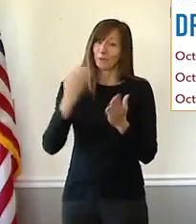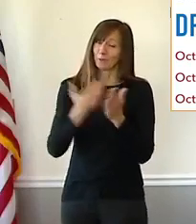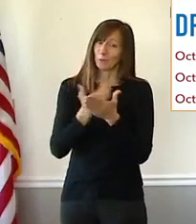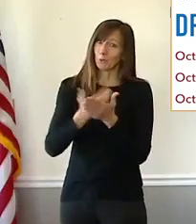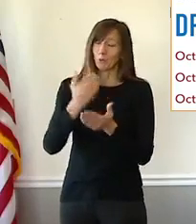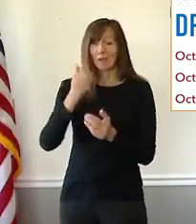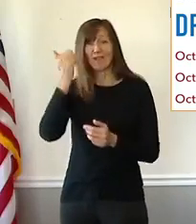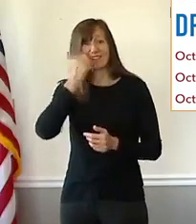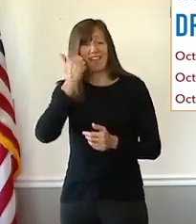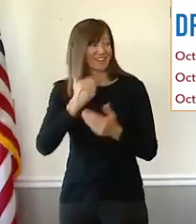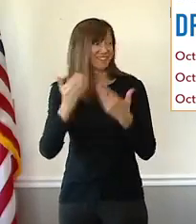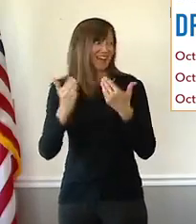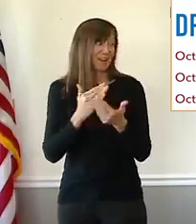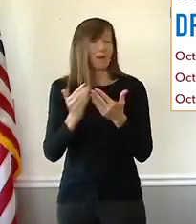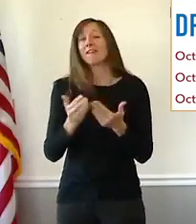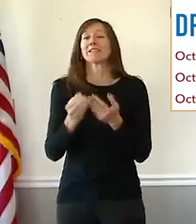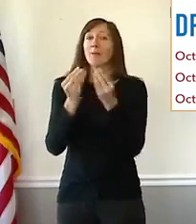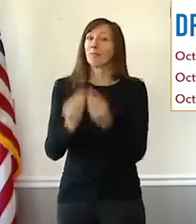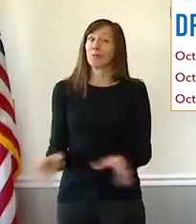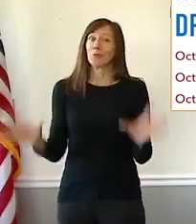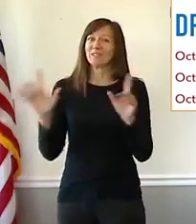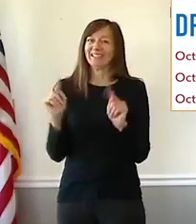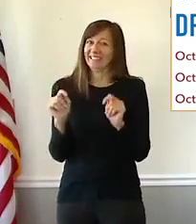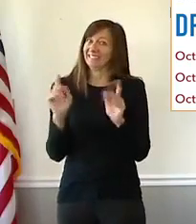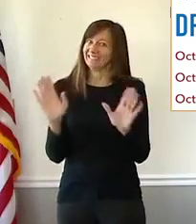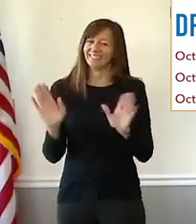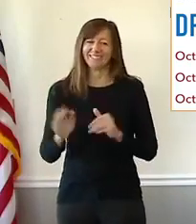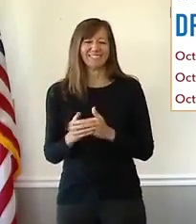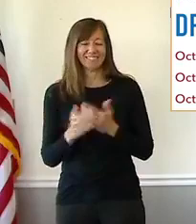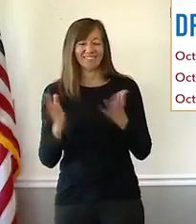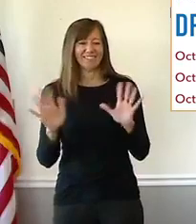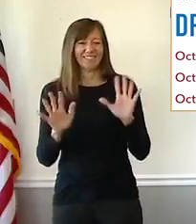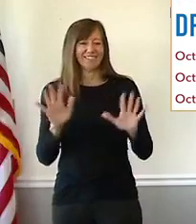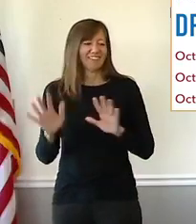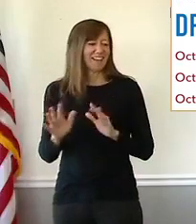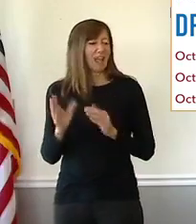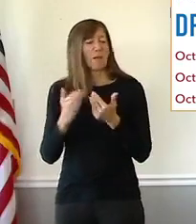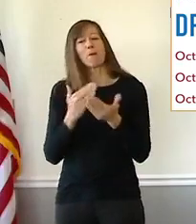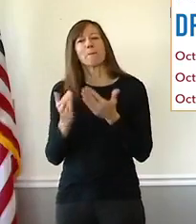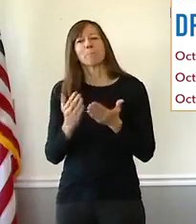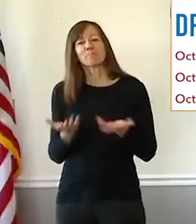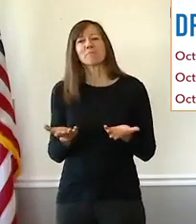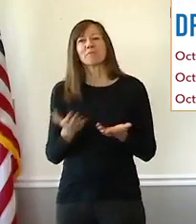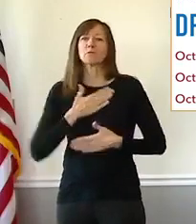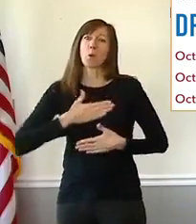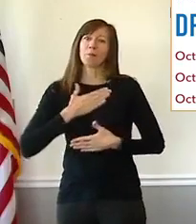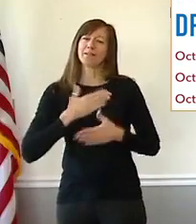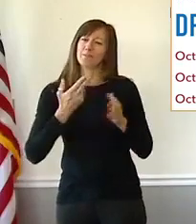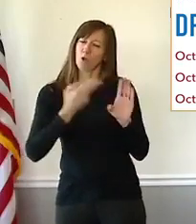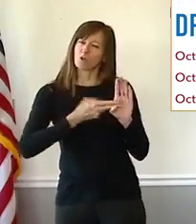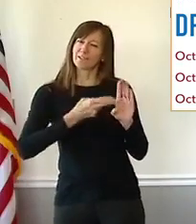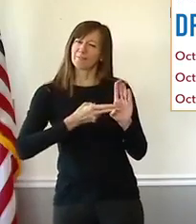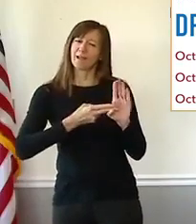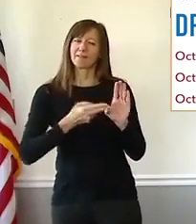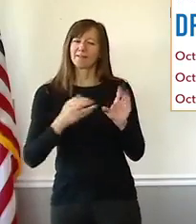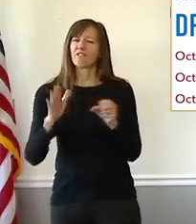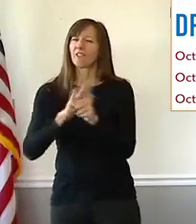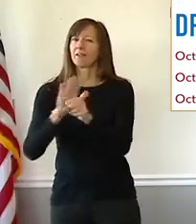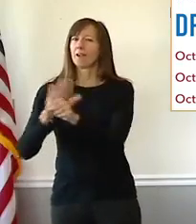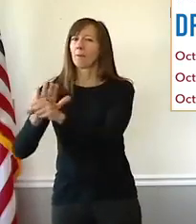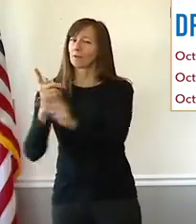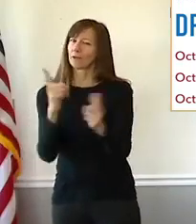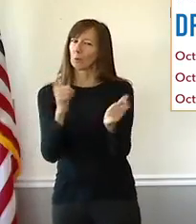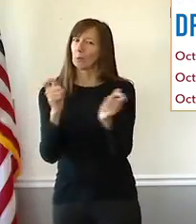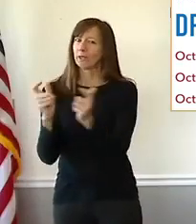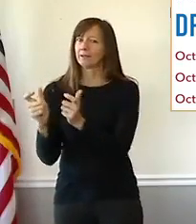them. I'm losing it. That said, please participate. They are filling up pretty quickly, but we want them full. We want you